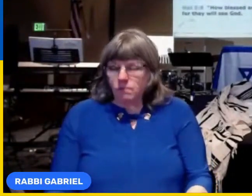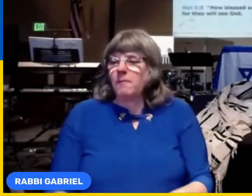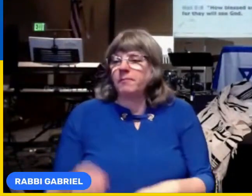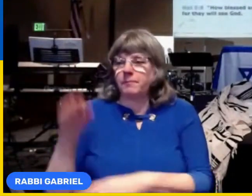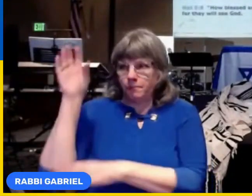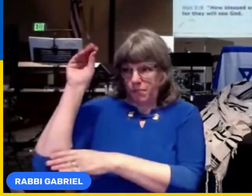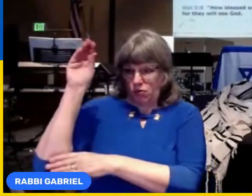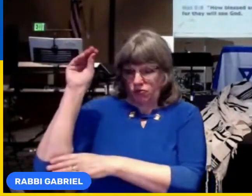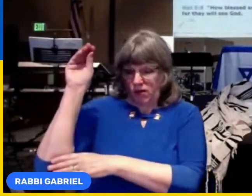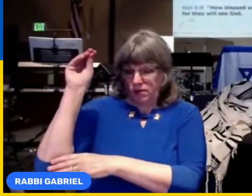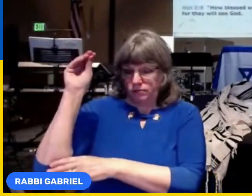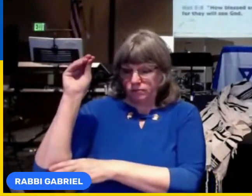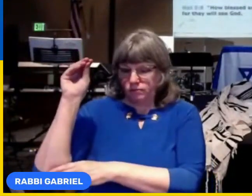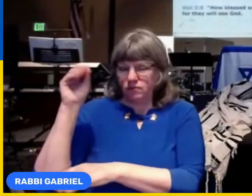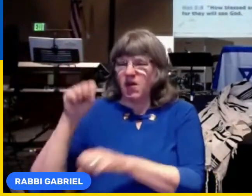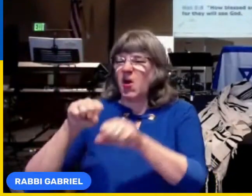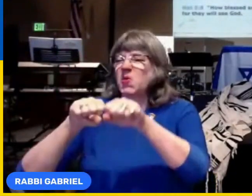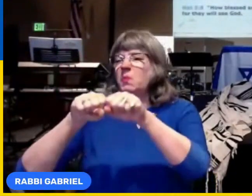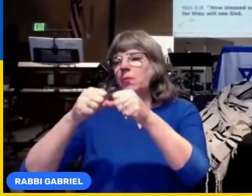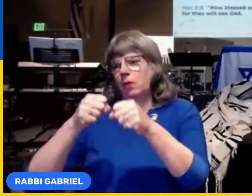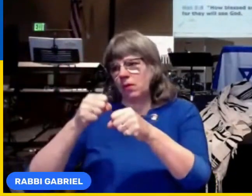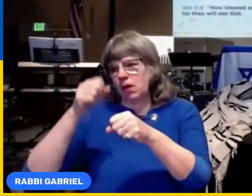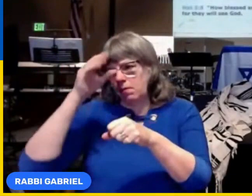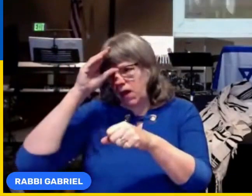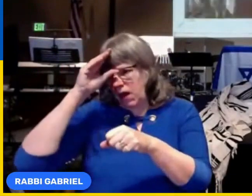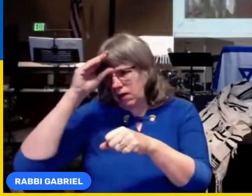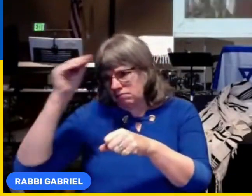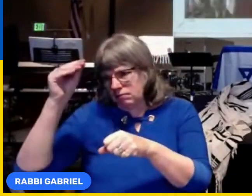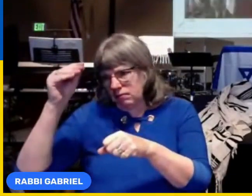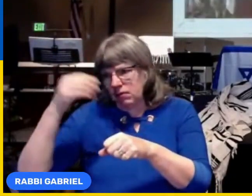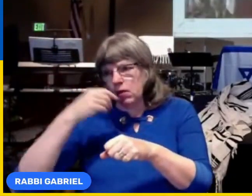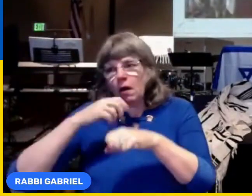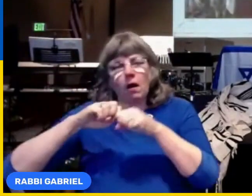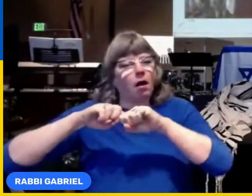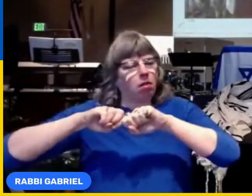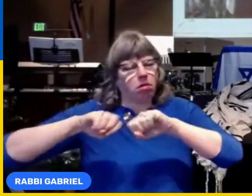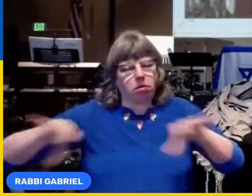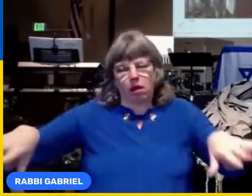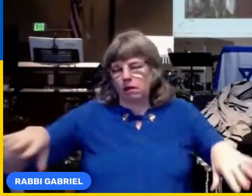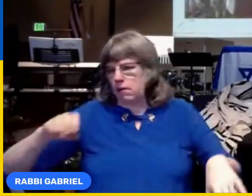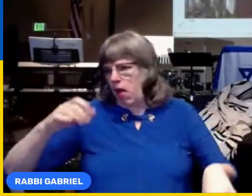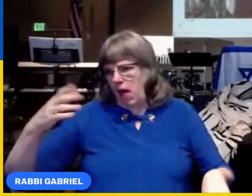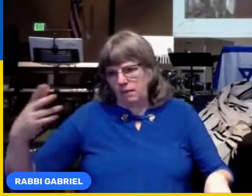Moshe, the broken man who lost everything,